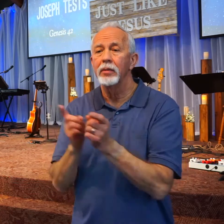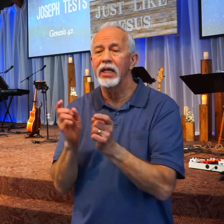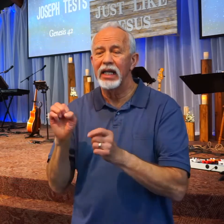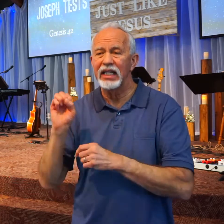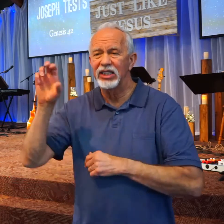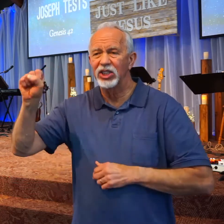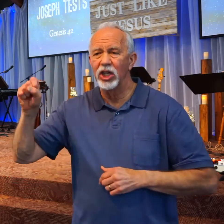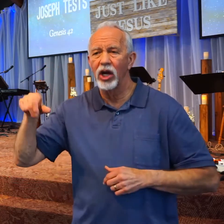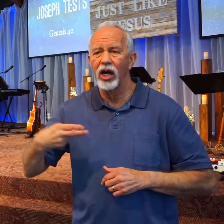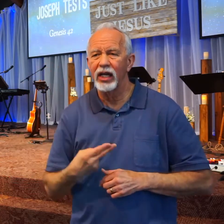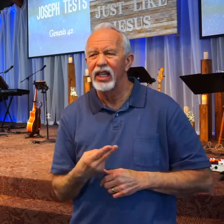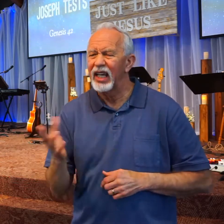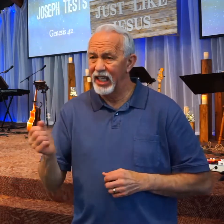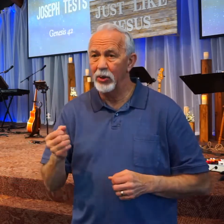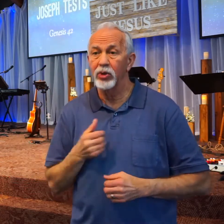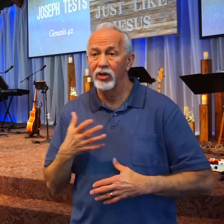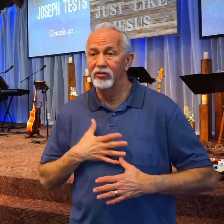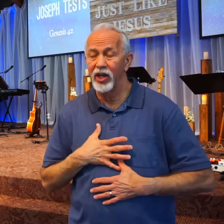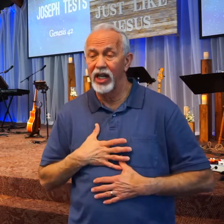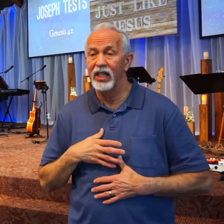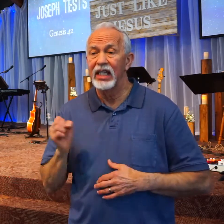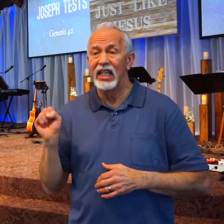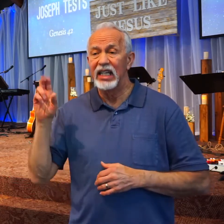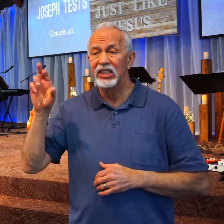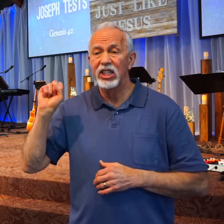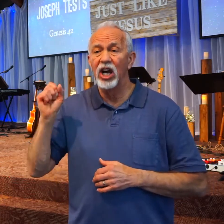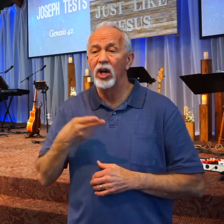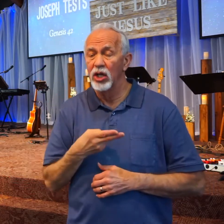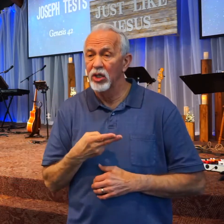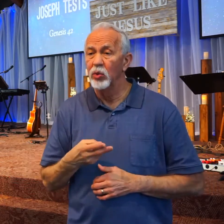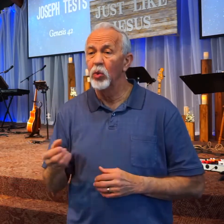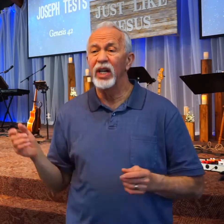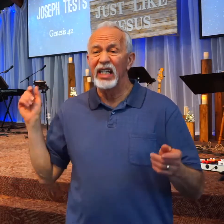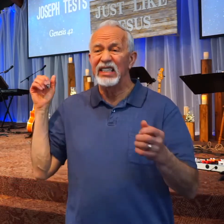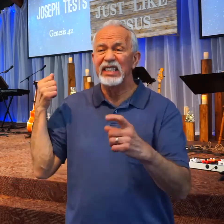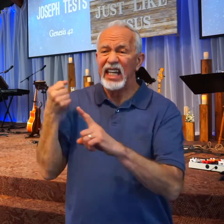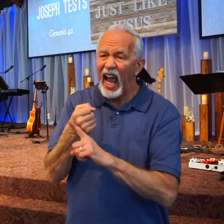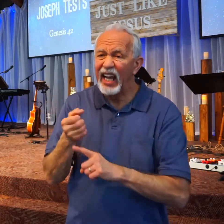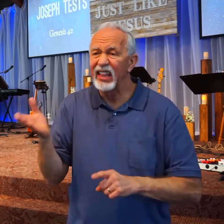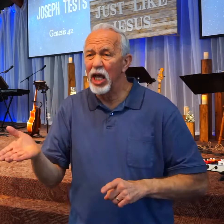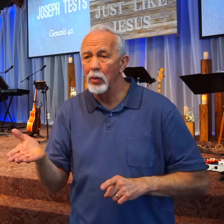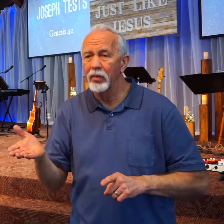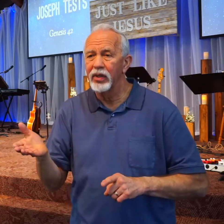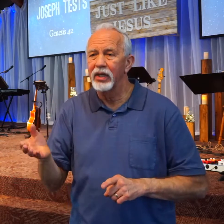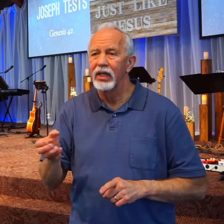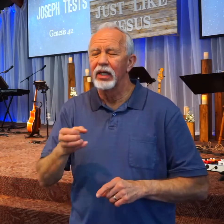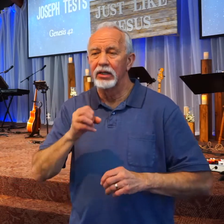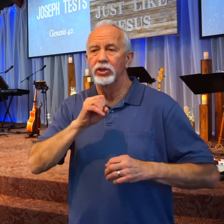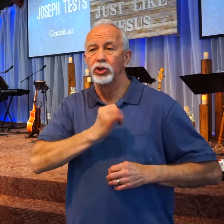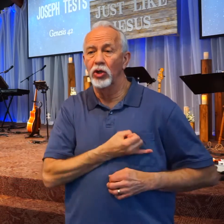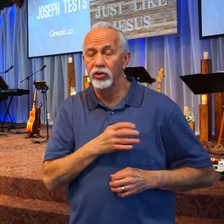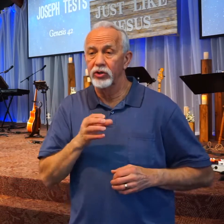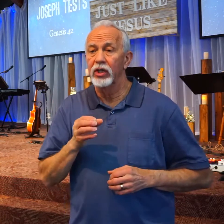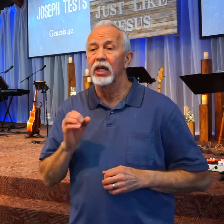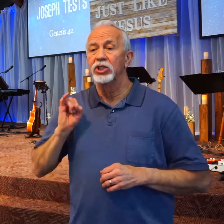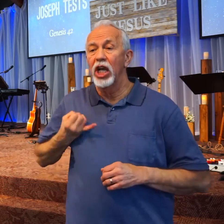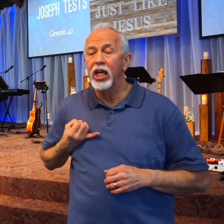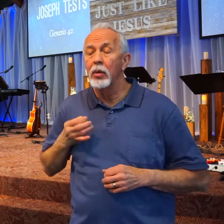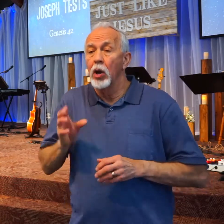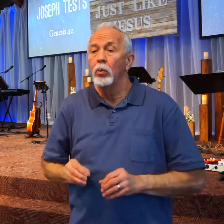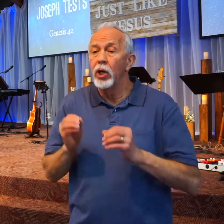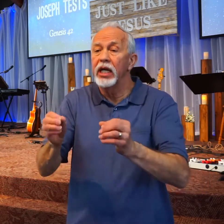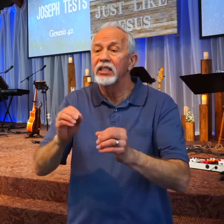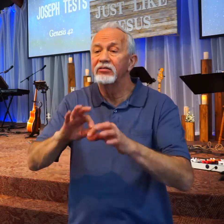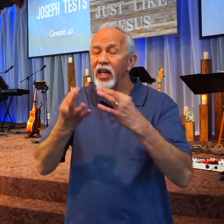would happen, and they were fearful that Esau would try to retaliate, that Joseph put his company, his family,